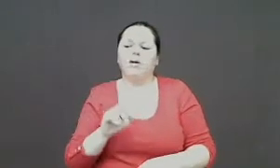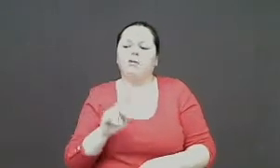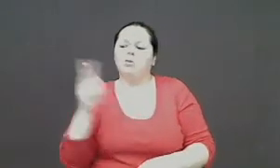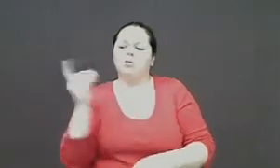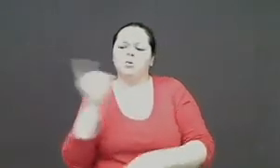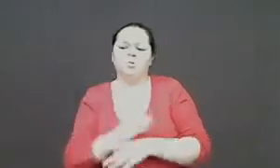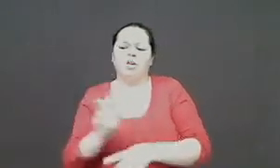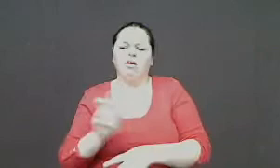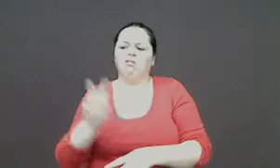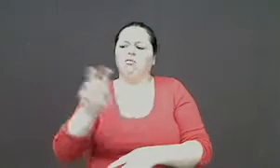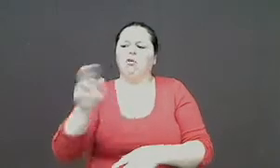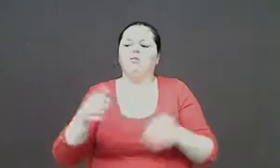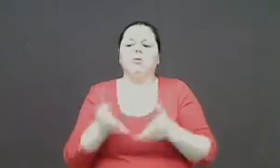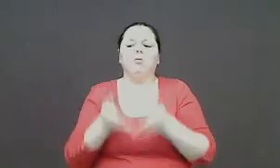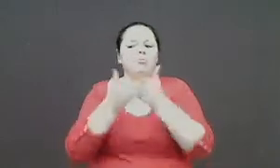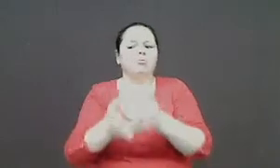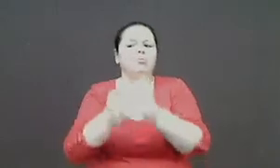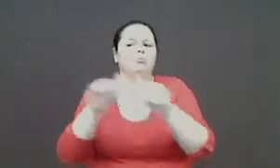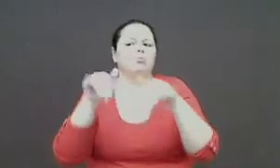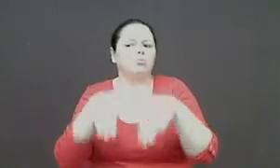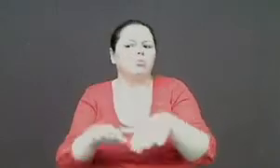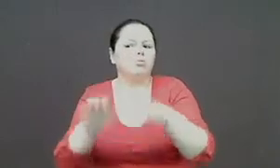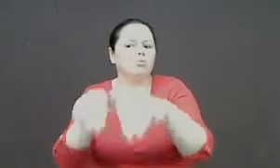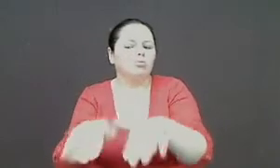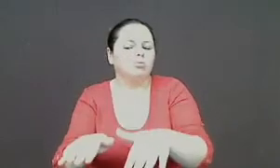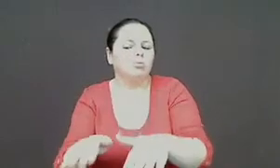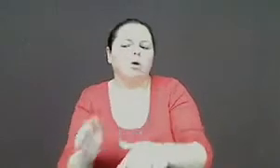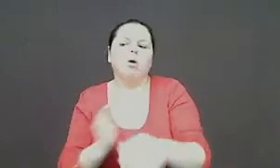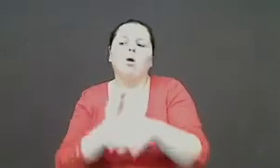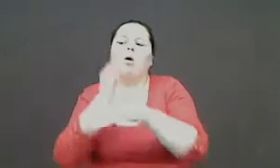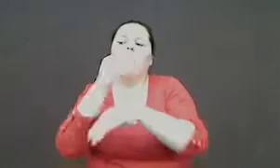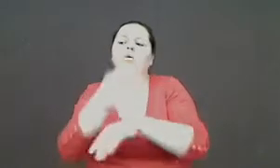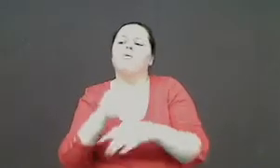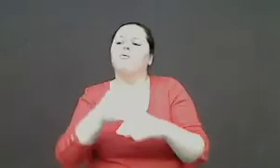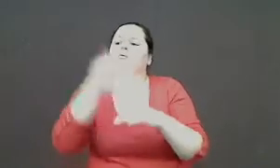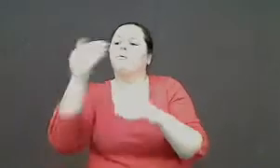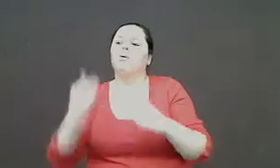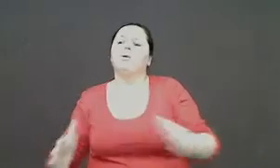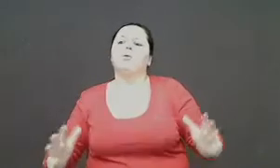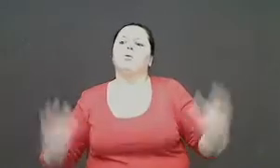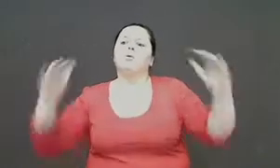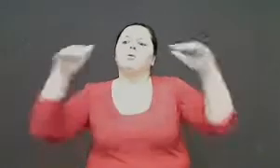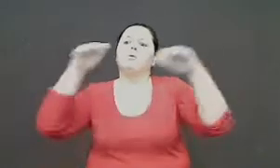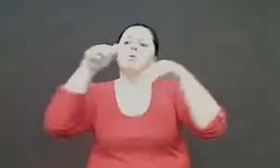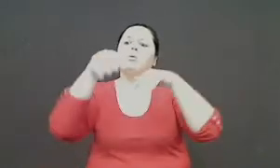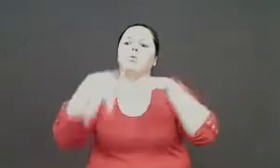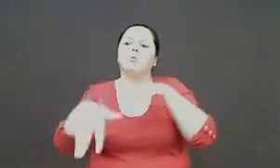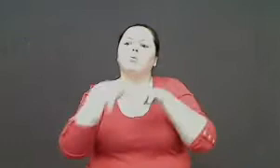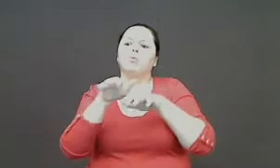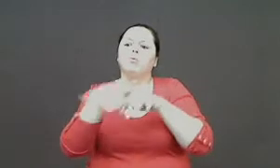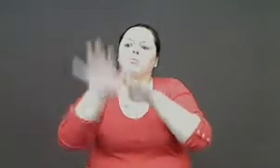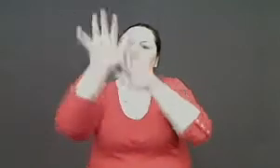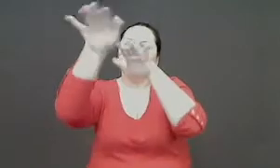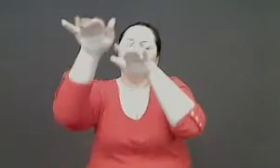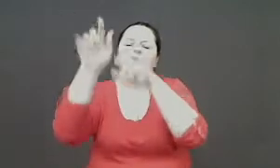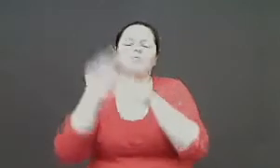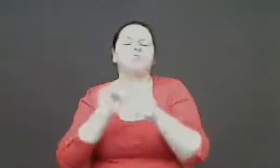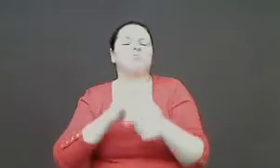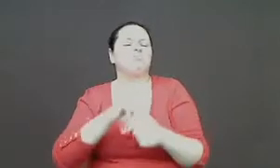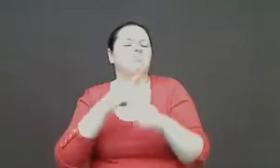down the river or over the pass into the next valley. But when people started to travel long